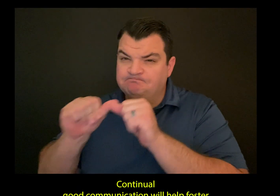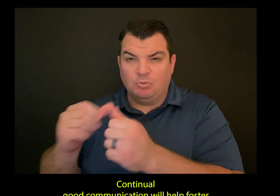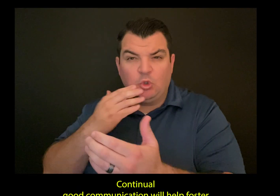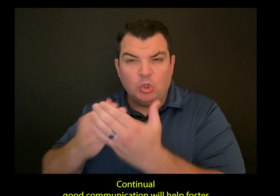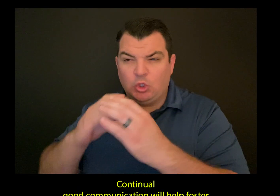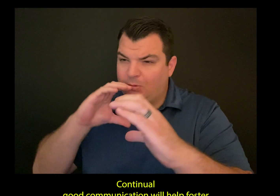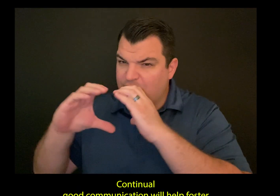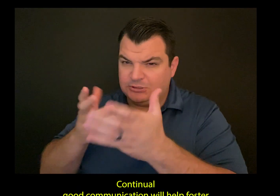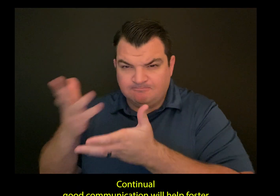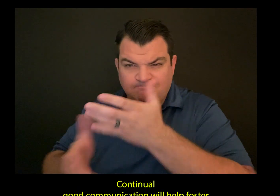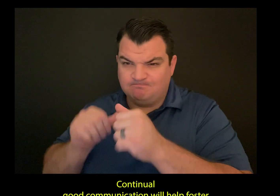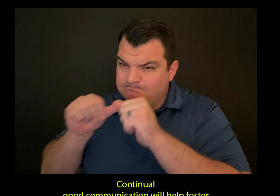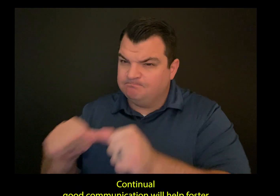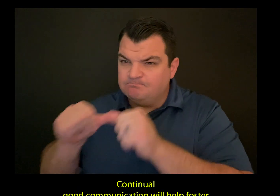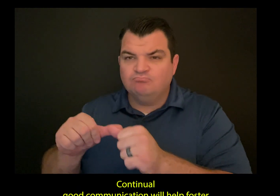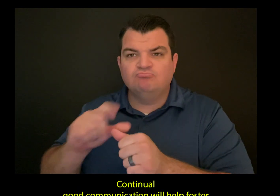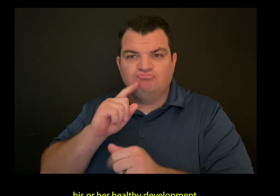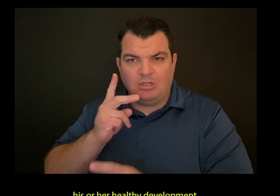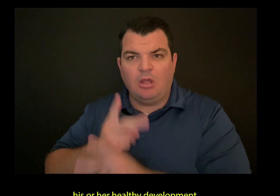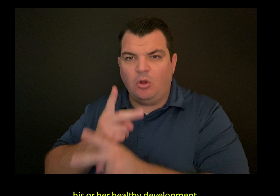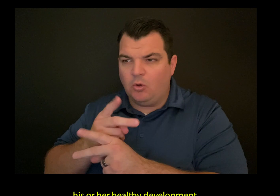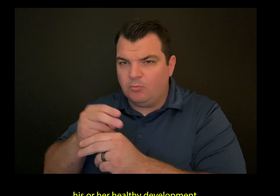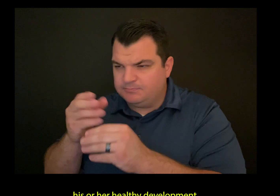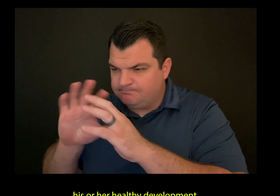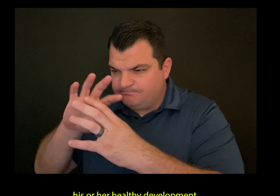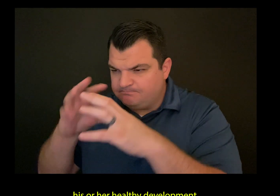Continual good communication will help foster his or her healthy development.